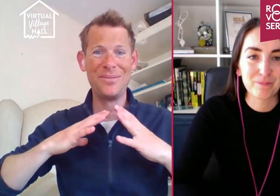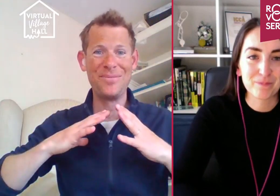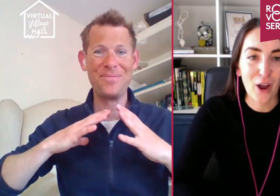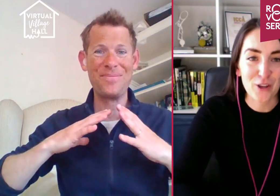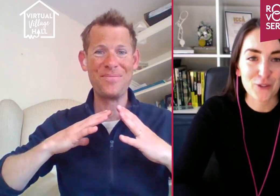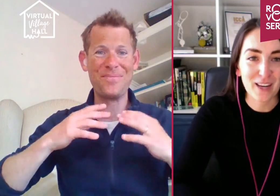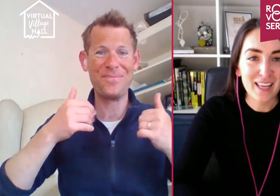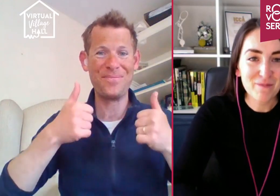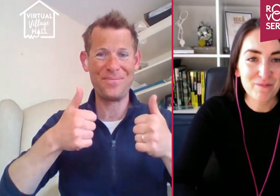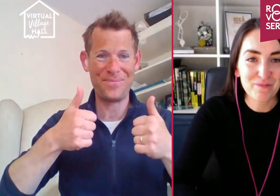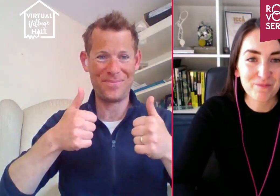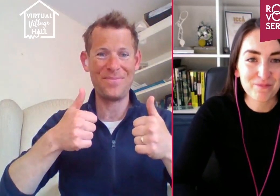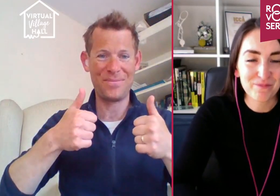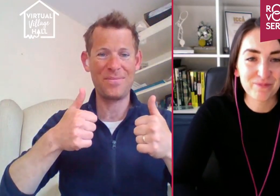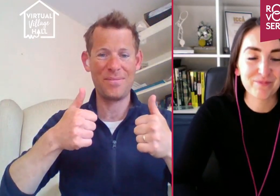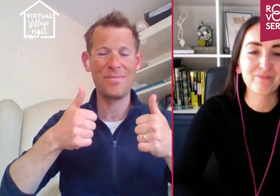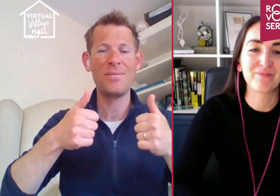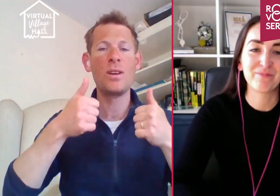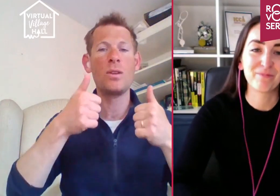Are you ready?